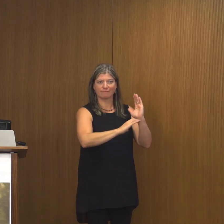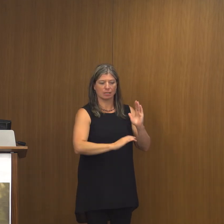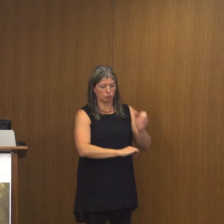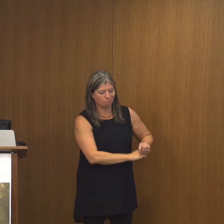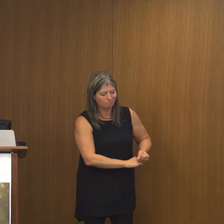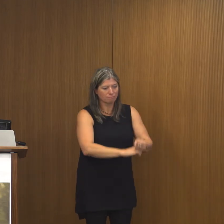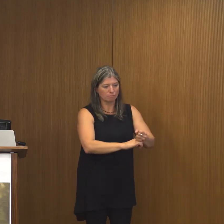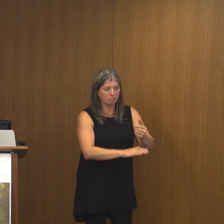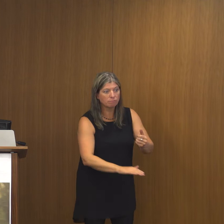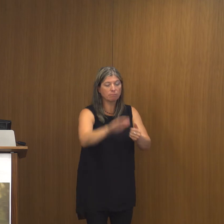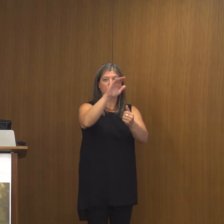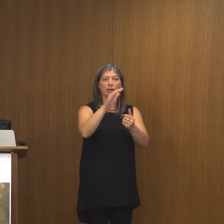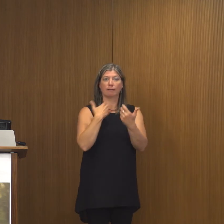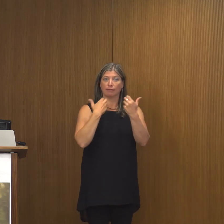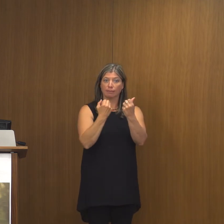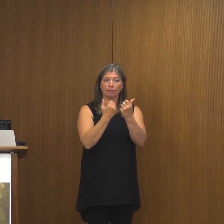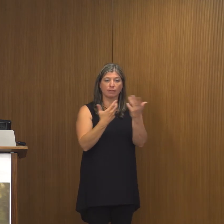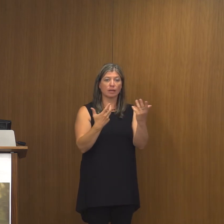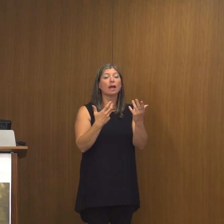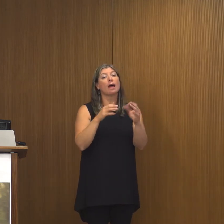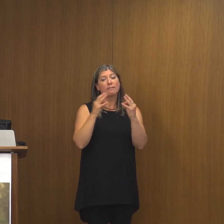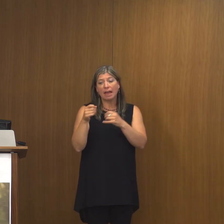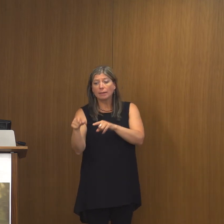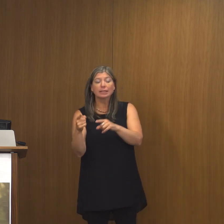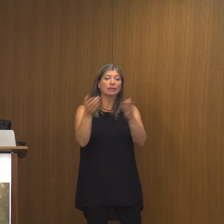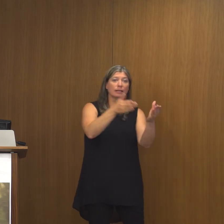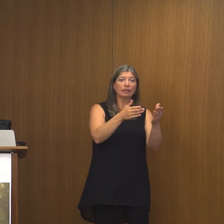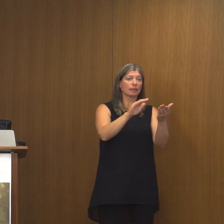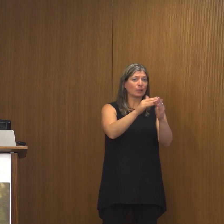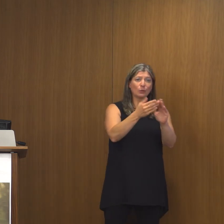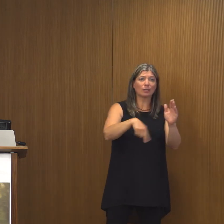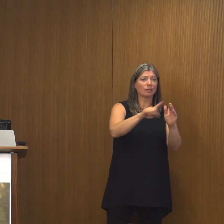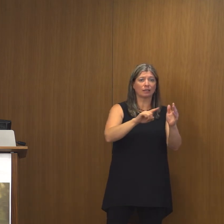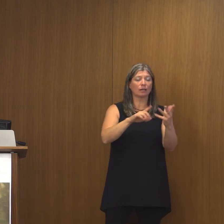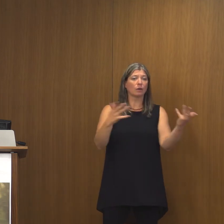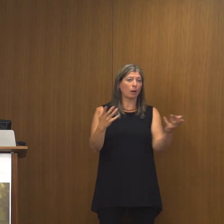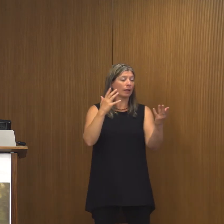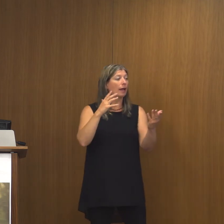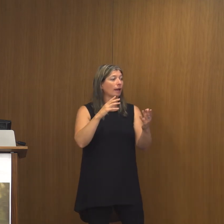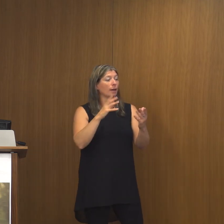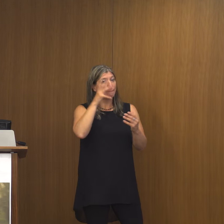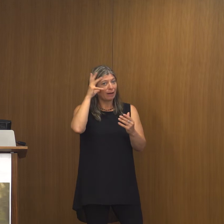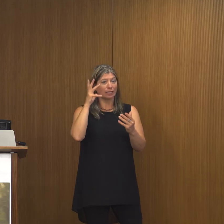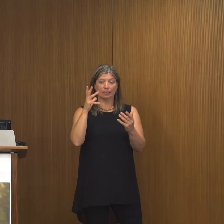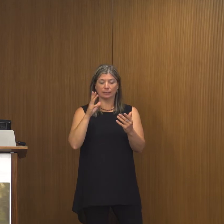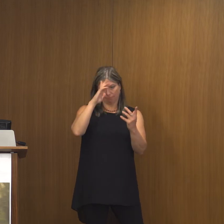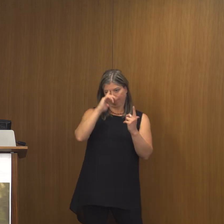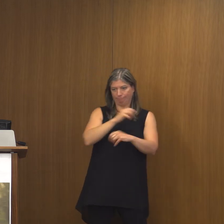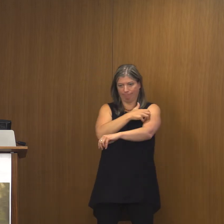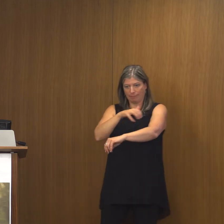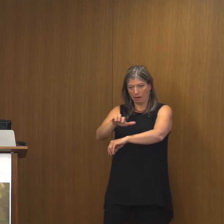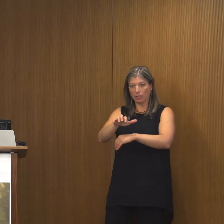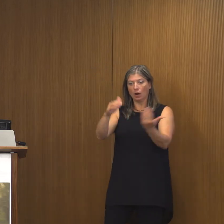community grassroots affirmed as important, is building youth and parent agency, awareness, and engagement,